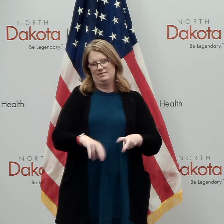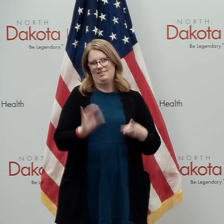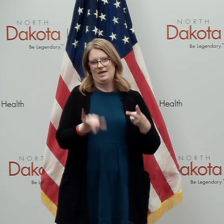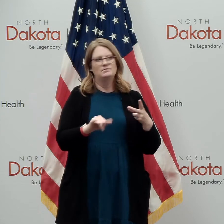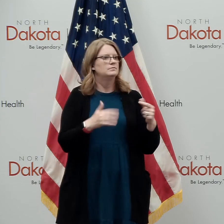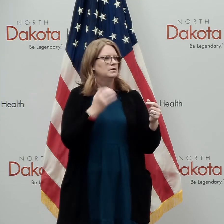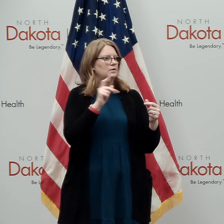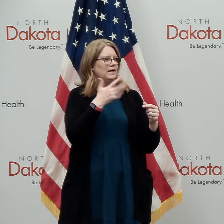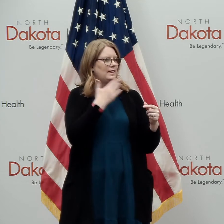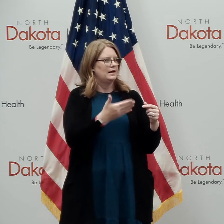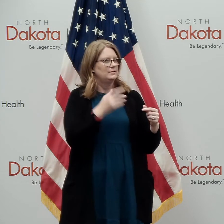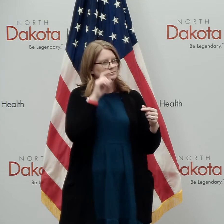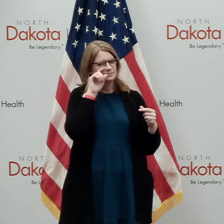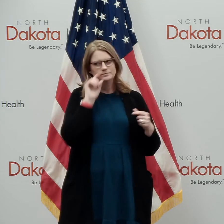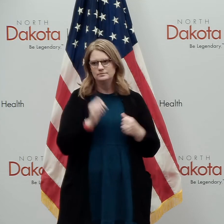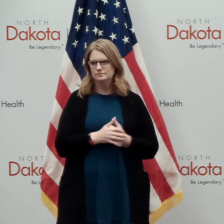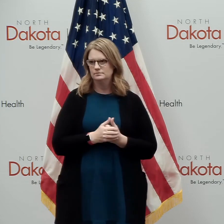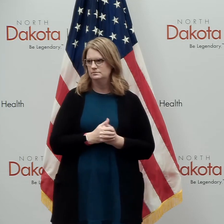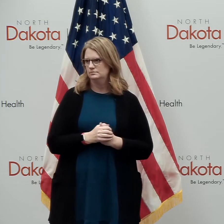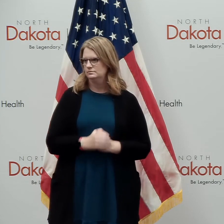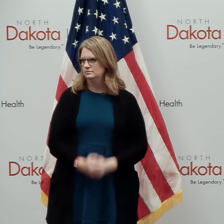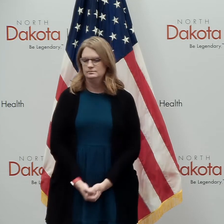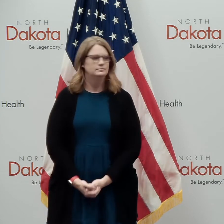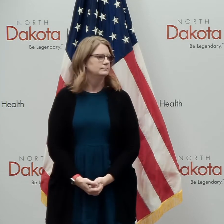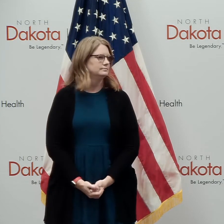Appreciate it. Okay. Thank you.